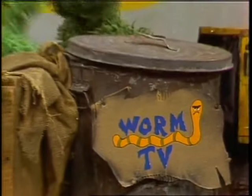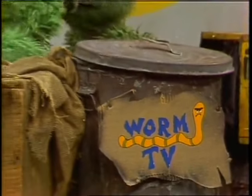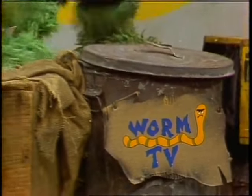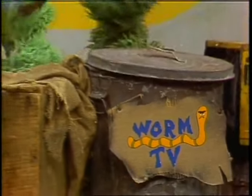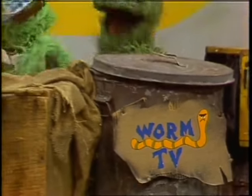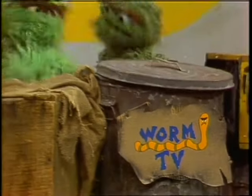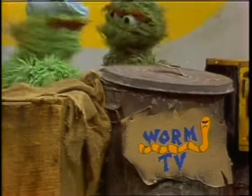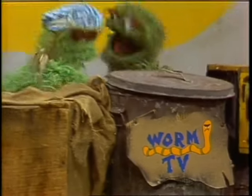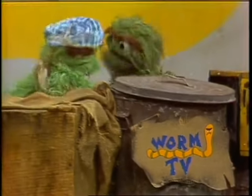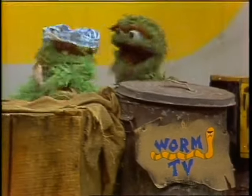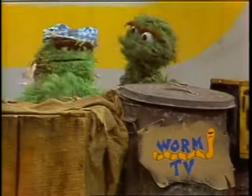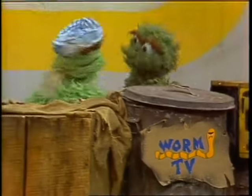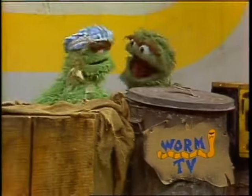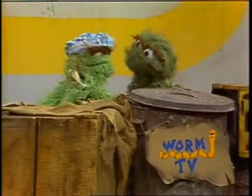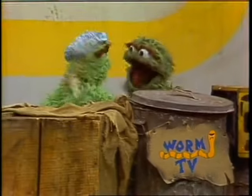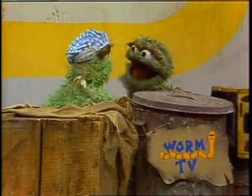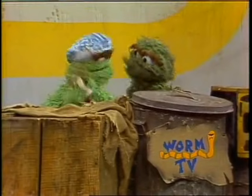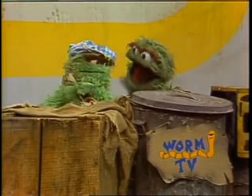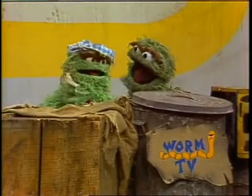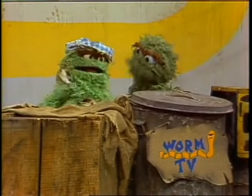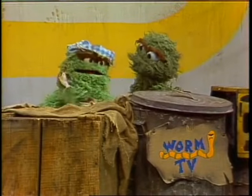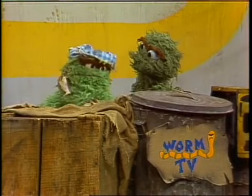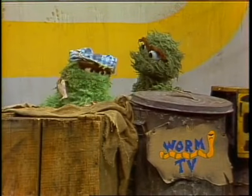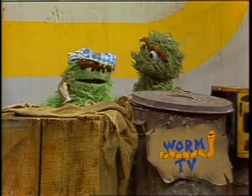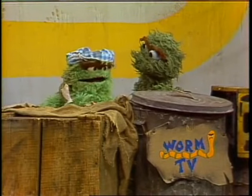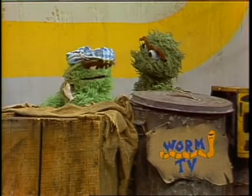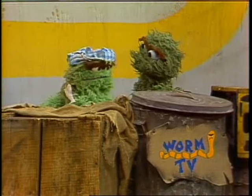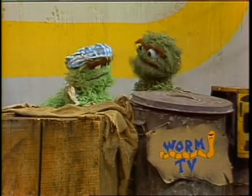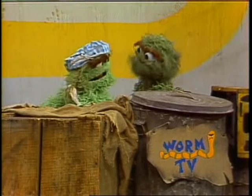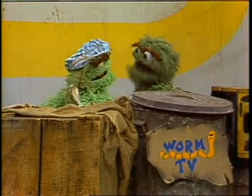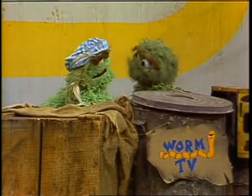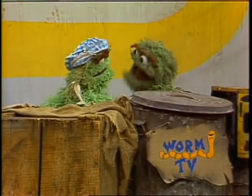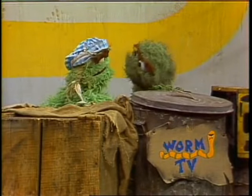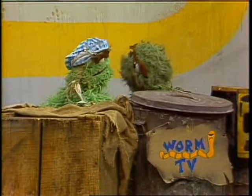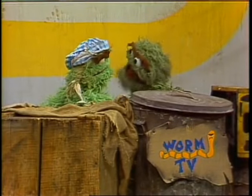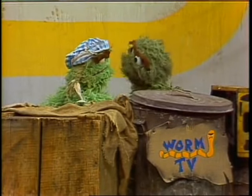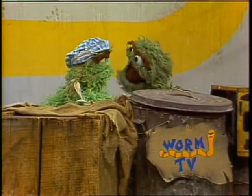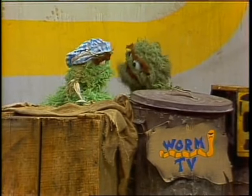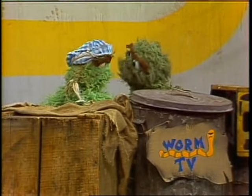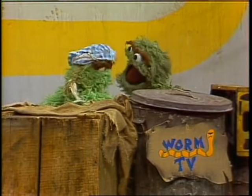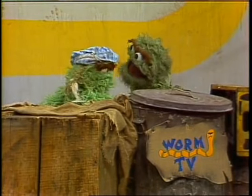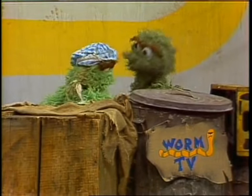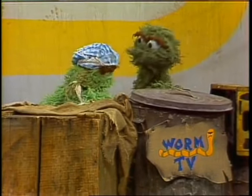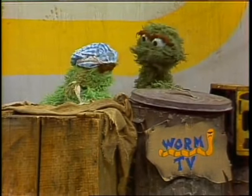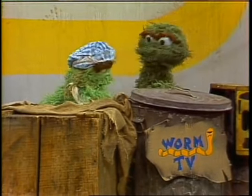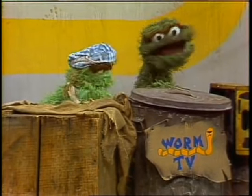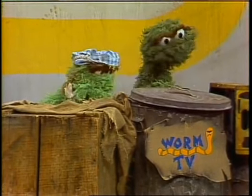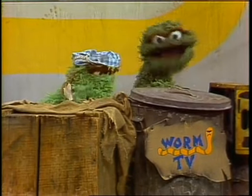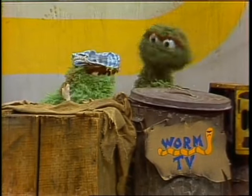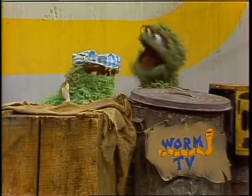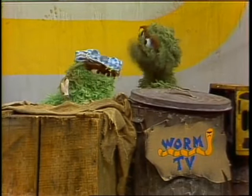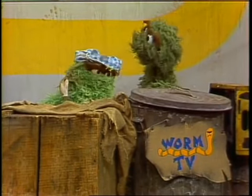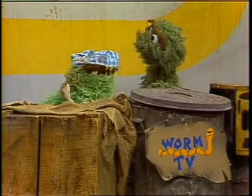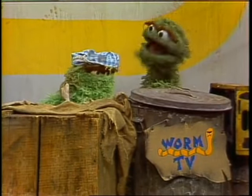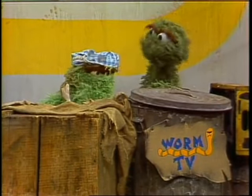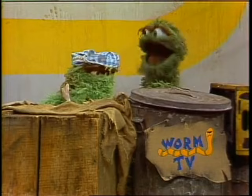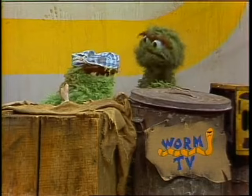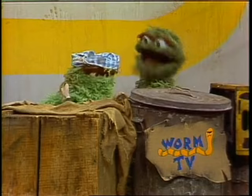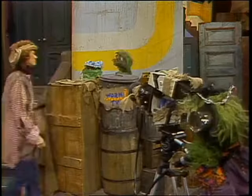Okay, now, Irvine, settle down there. Okay, we gotta get this show going here. Timmy? Timmy, you all ready to